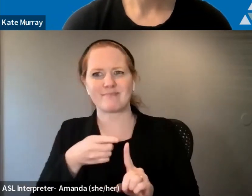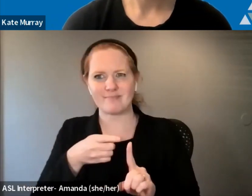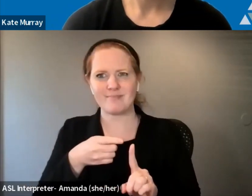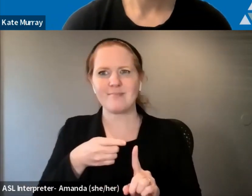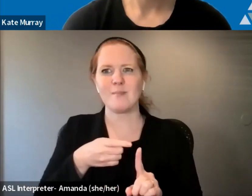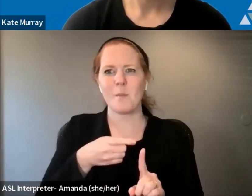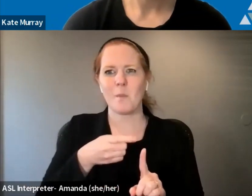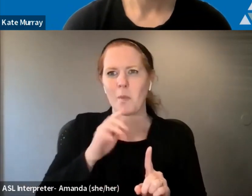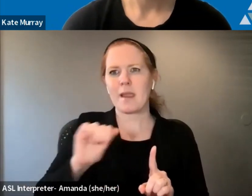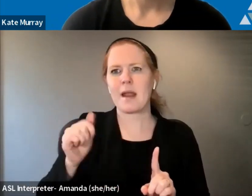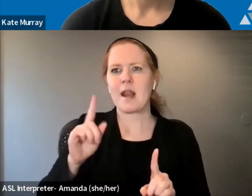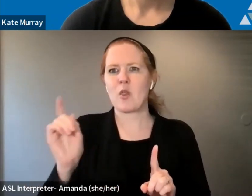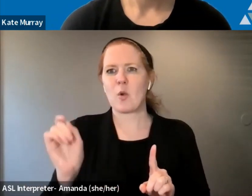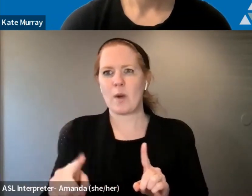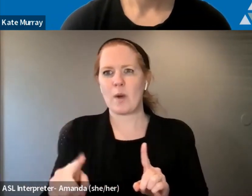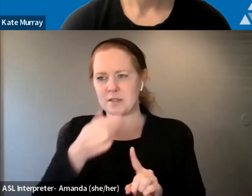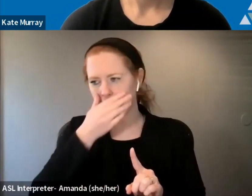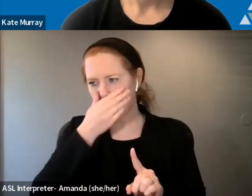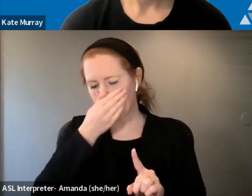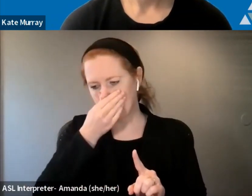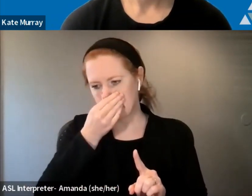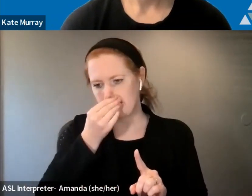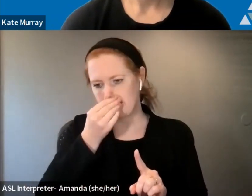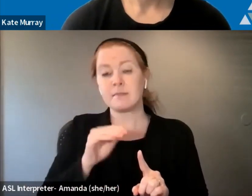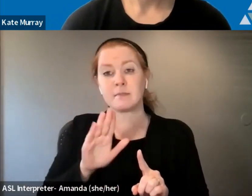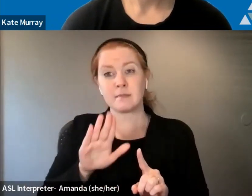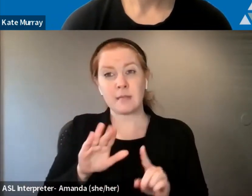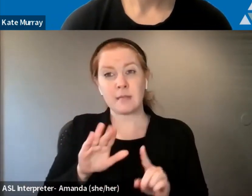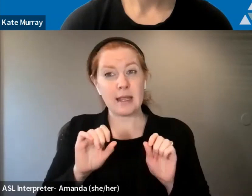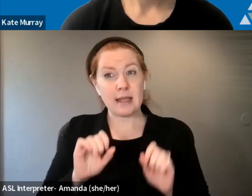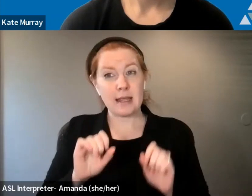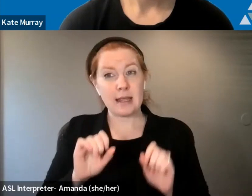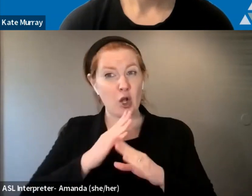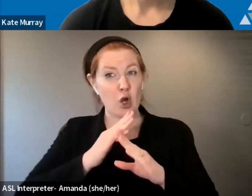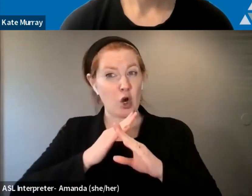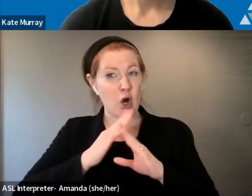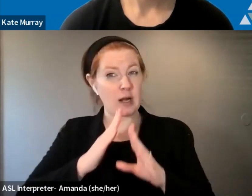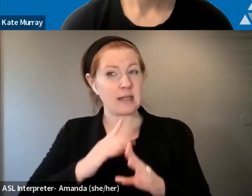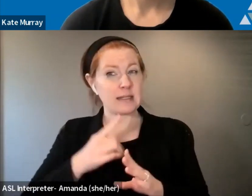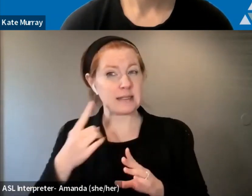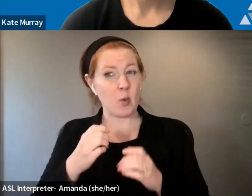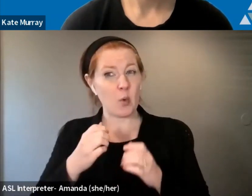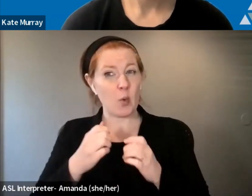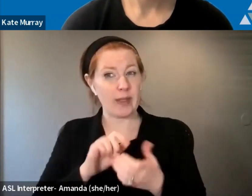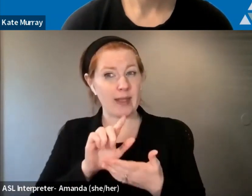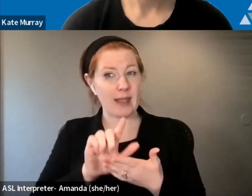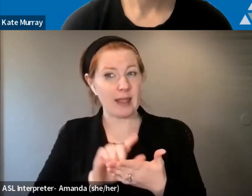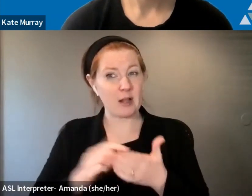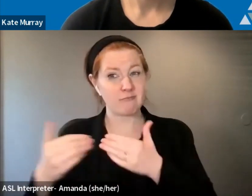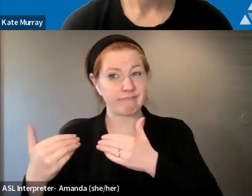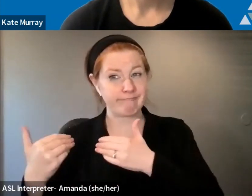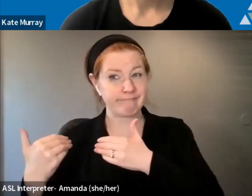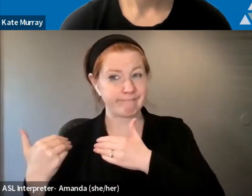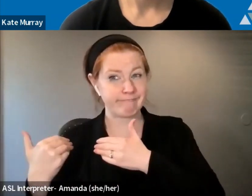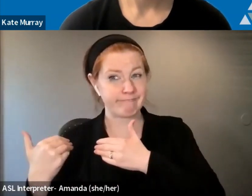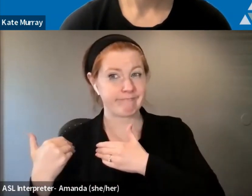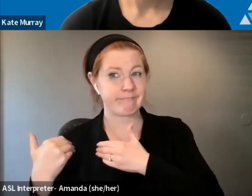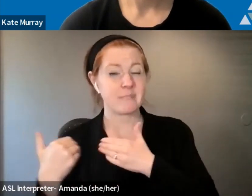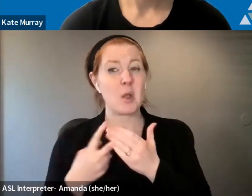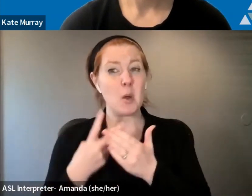another question might be, can a guardian or someone with legal responsibility